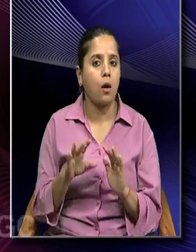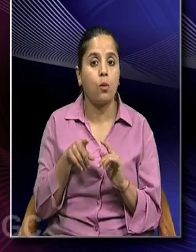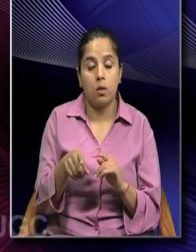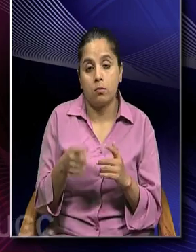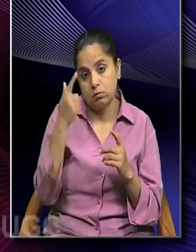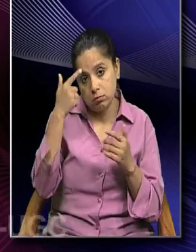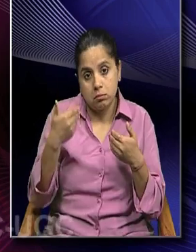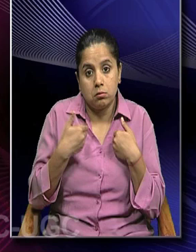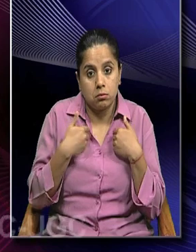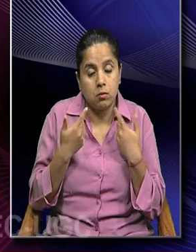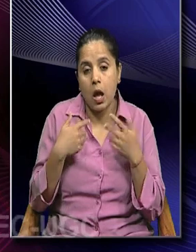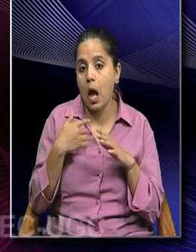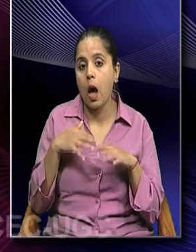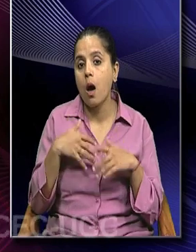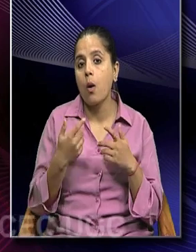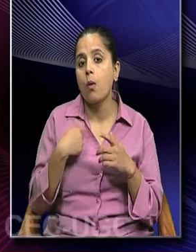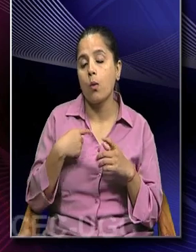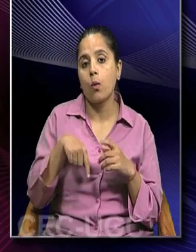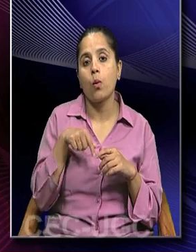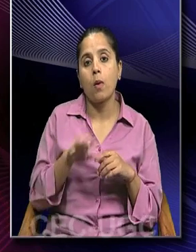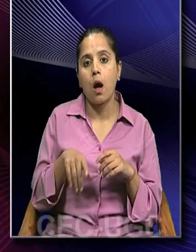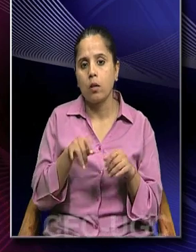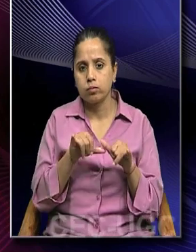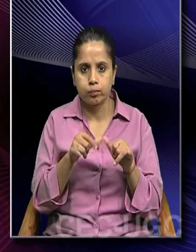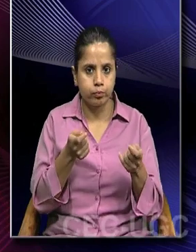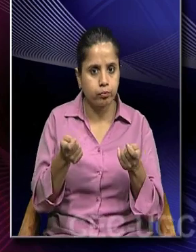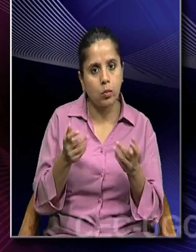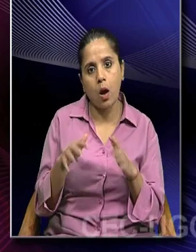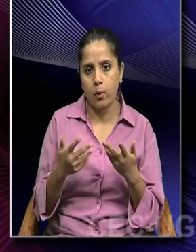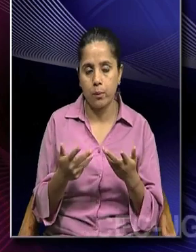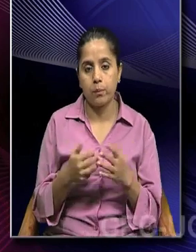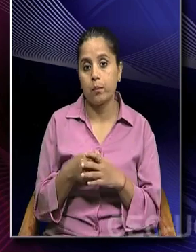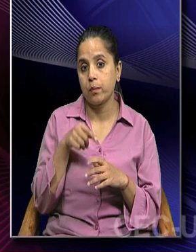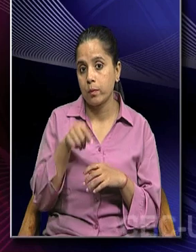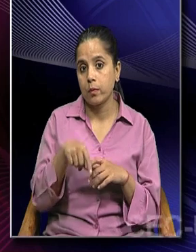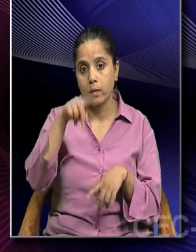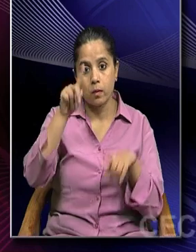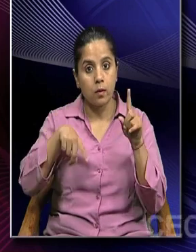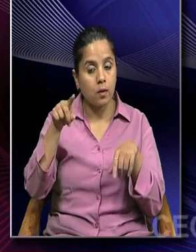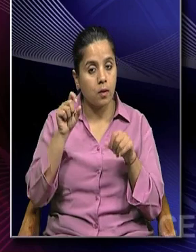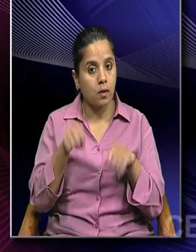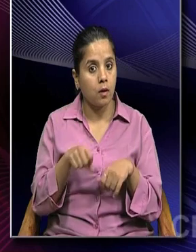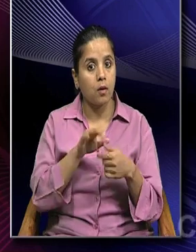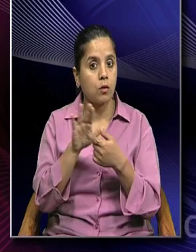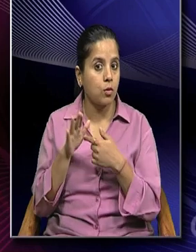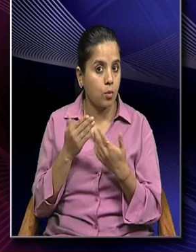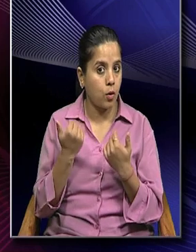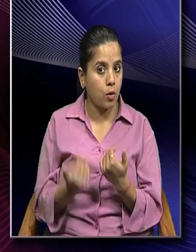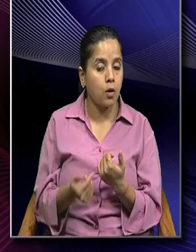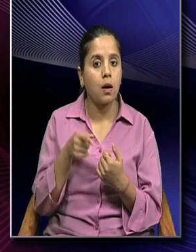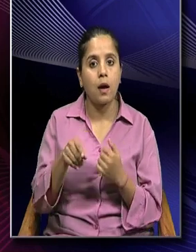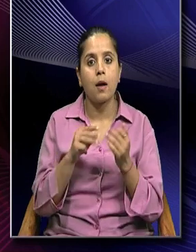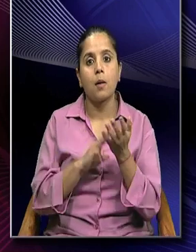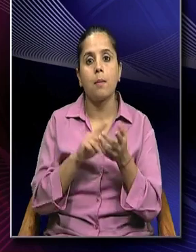to us in what manner we have channelized them. So, this dynamics can also be presented in the form of a